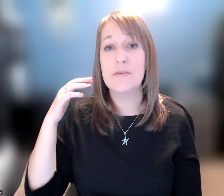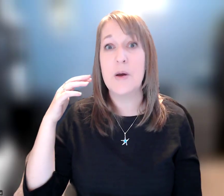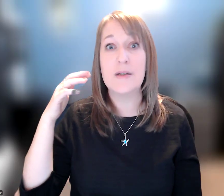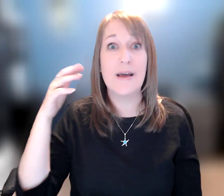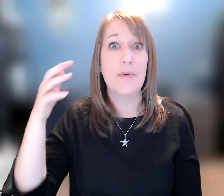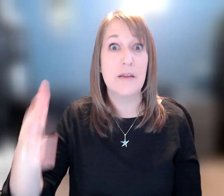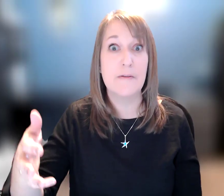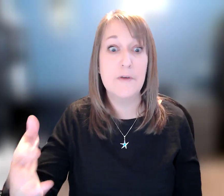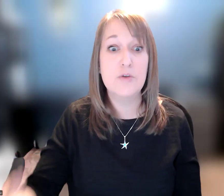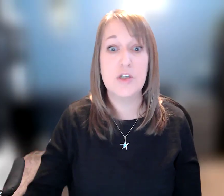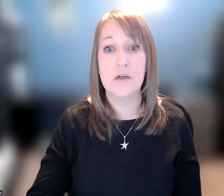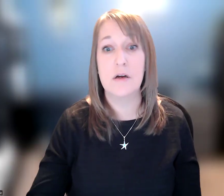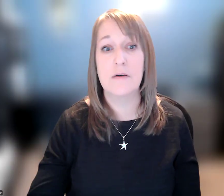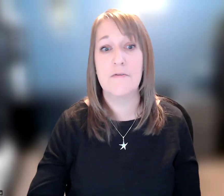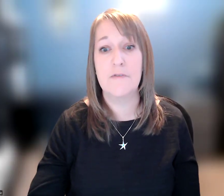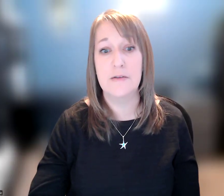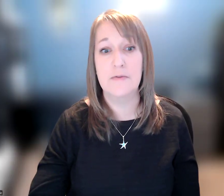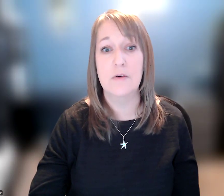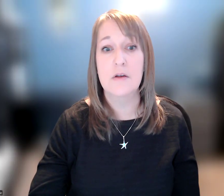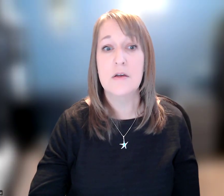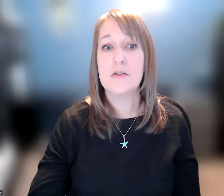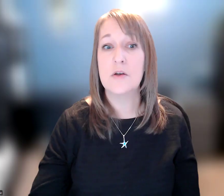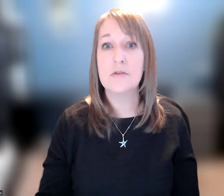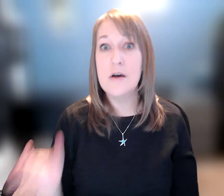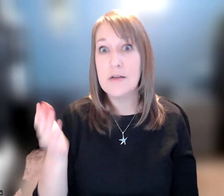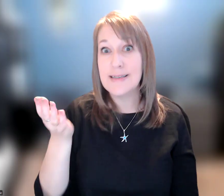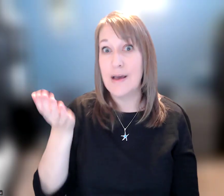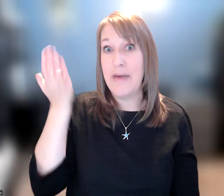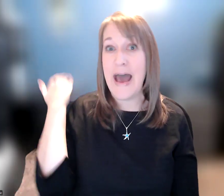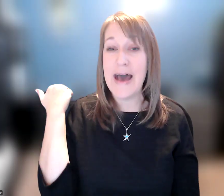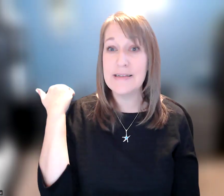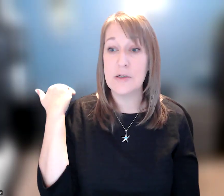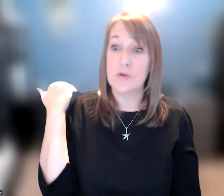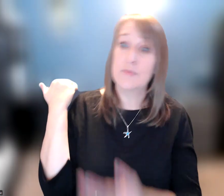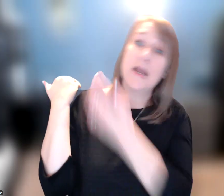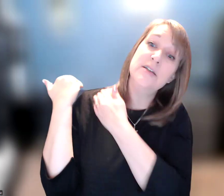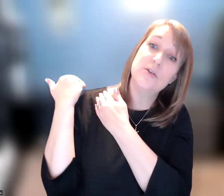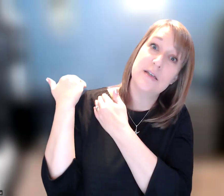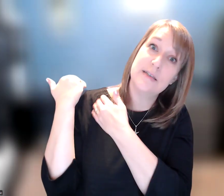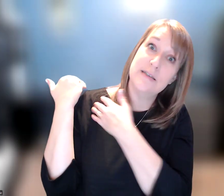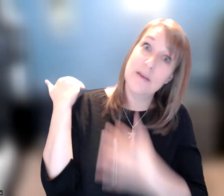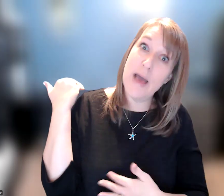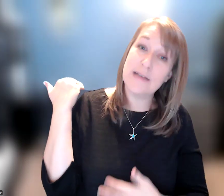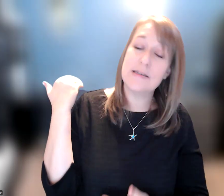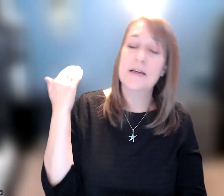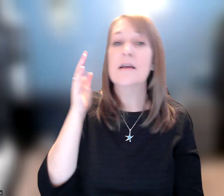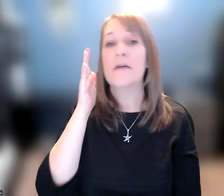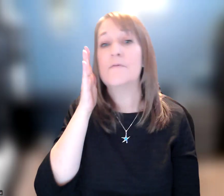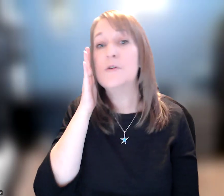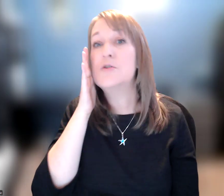about what's happening in the future are in front of you. So you'll notice that past goes behind you because it's in the past, and